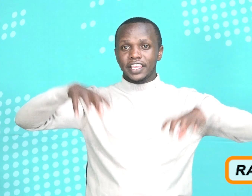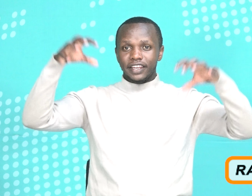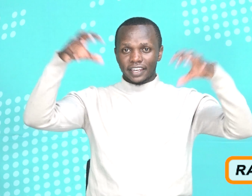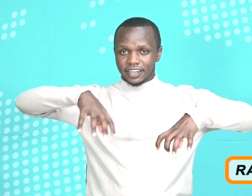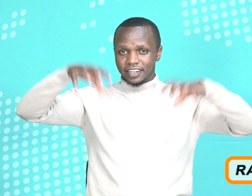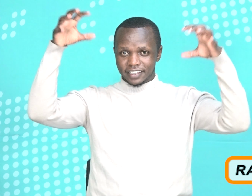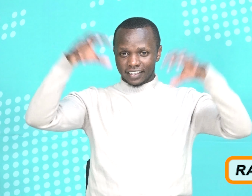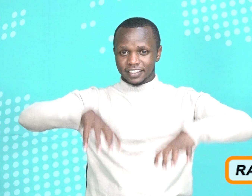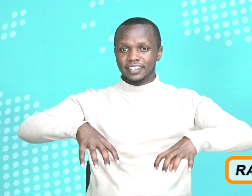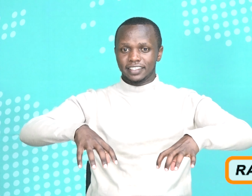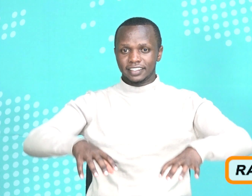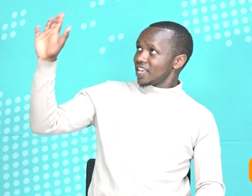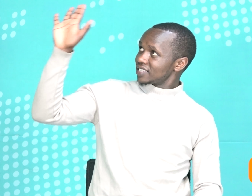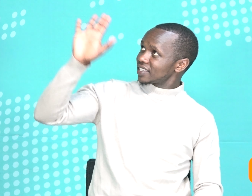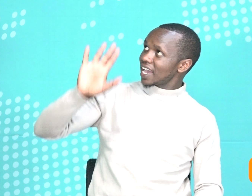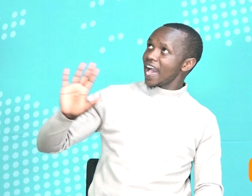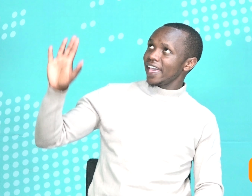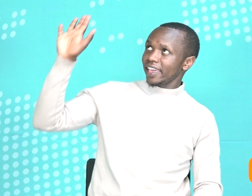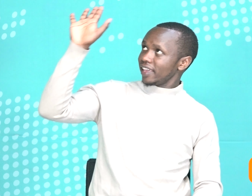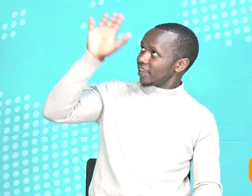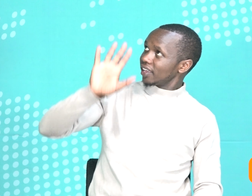rain, sky,